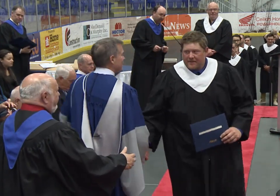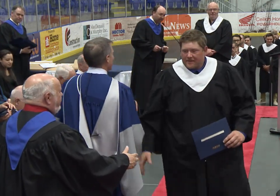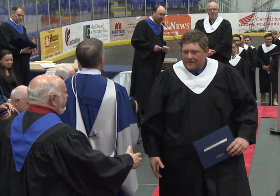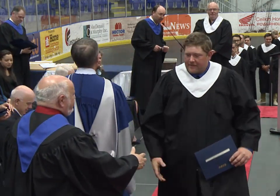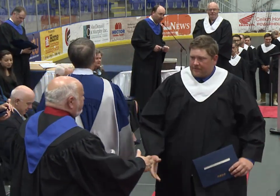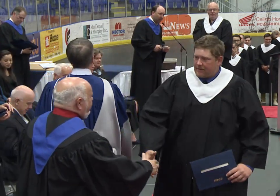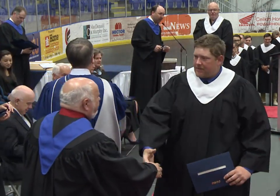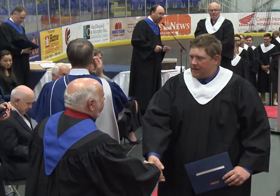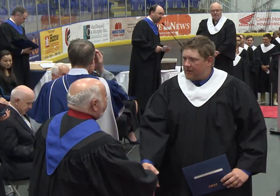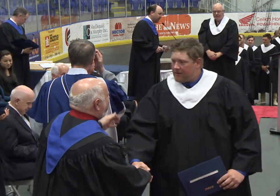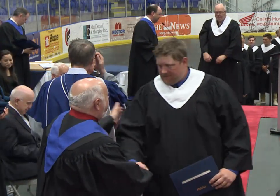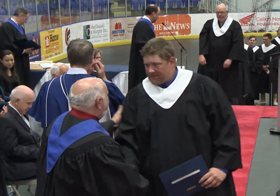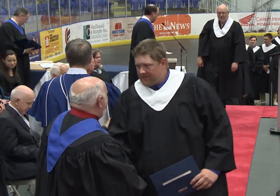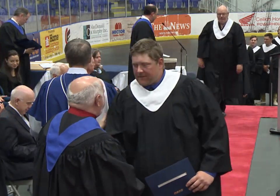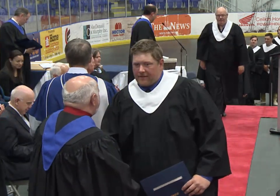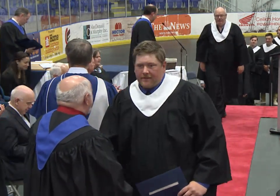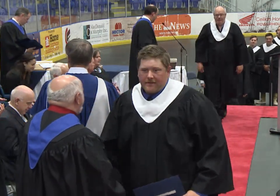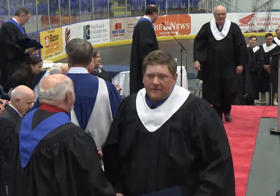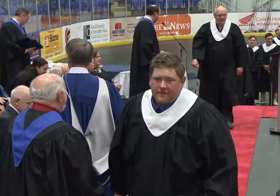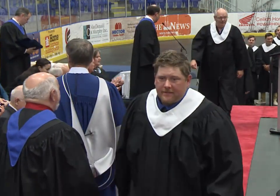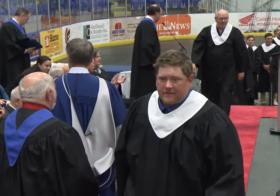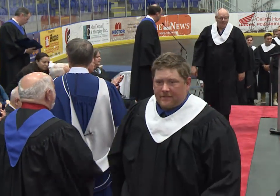With honors, Lauren Rogers.